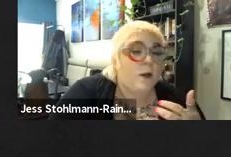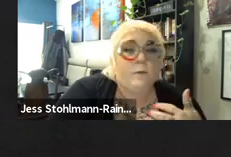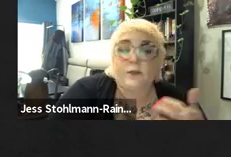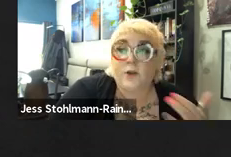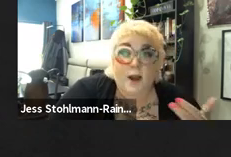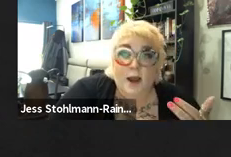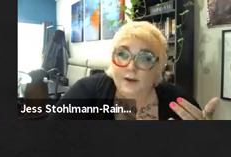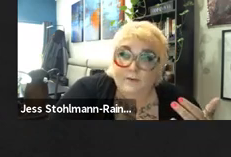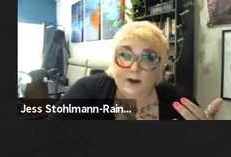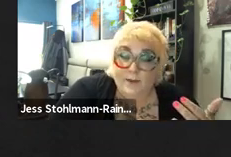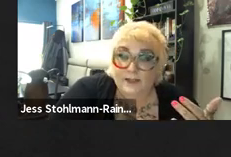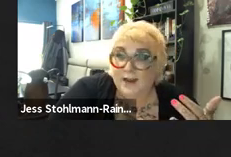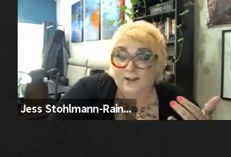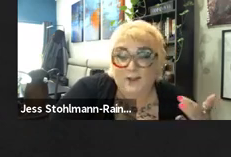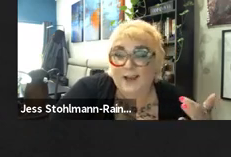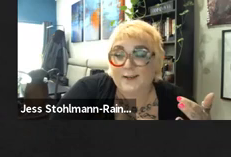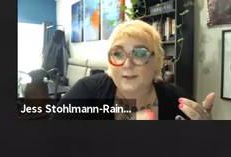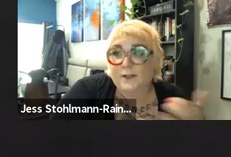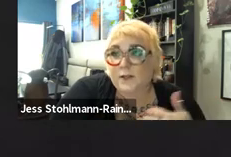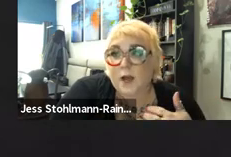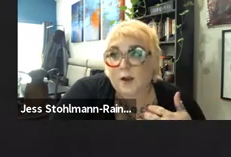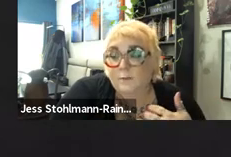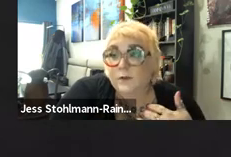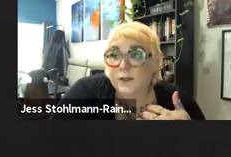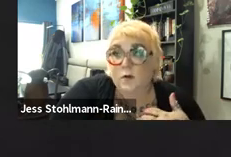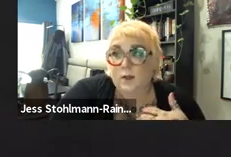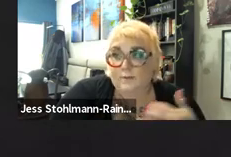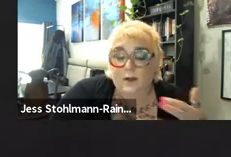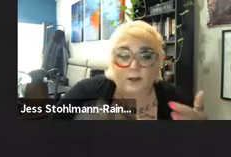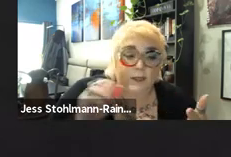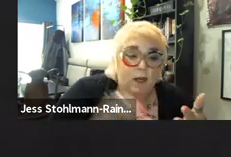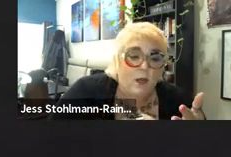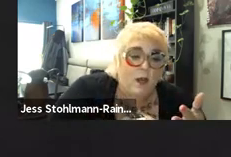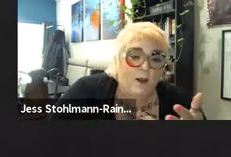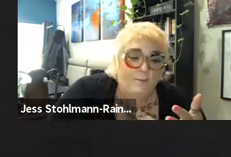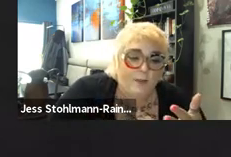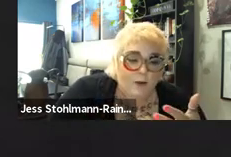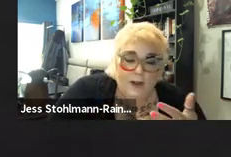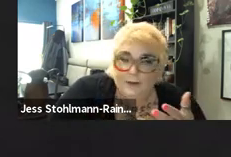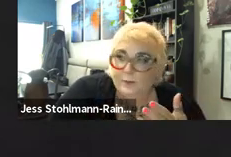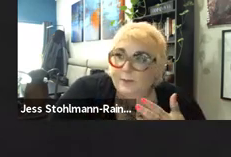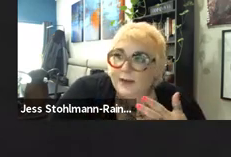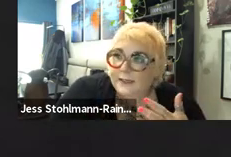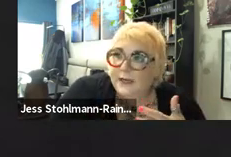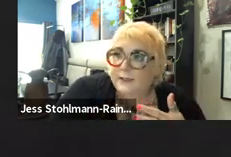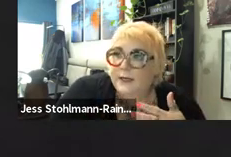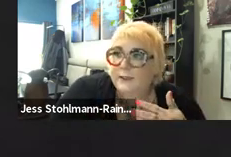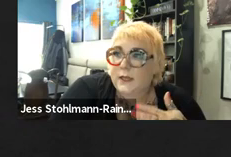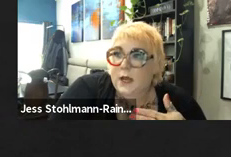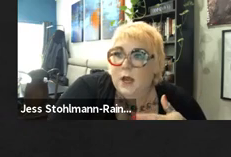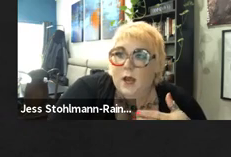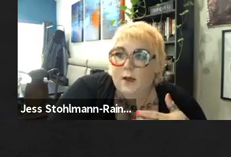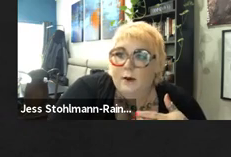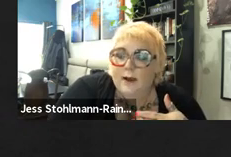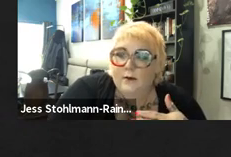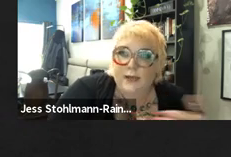support which are not happening very much nationally and certainly not on most local levels um that we're having pretty big discussions